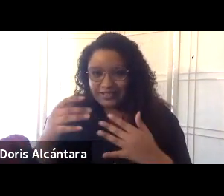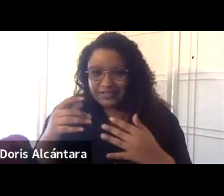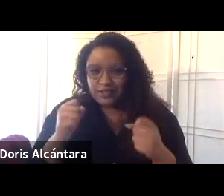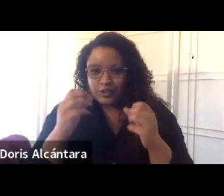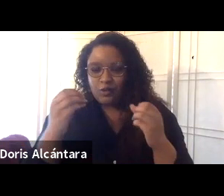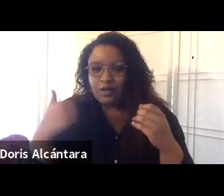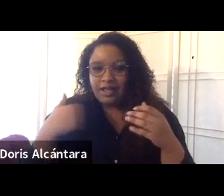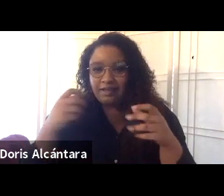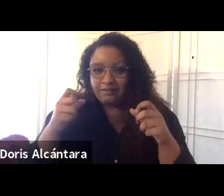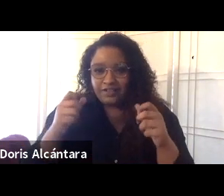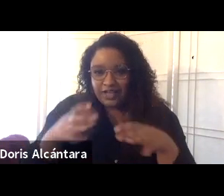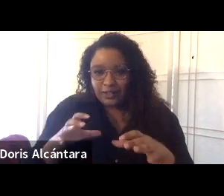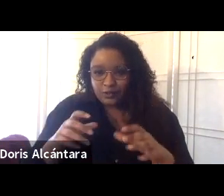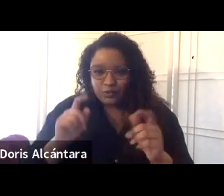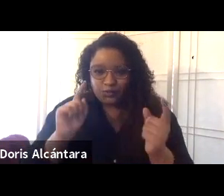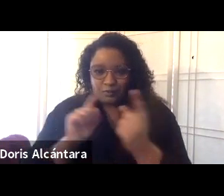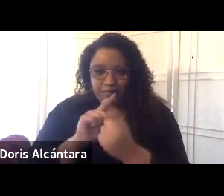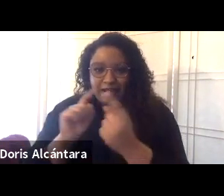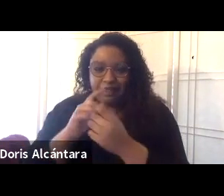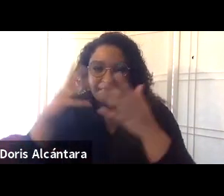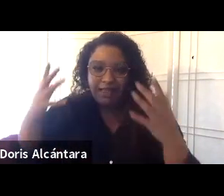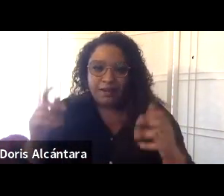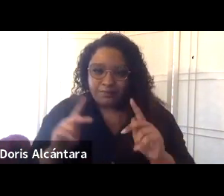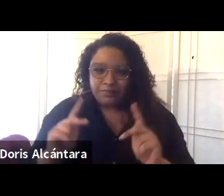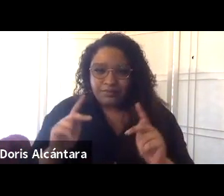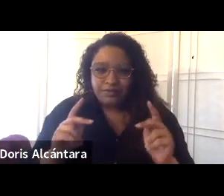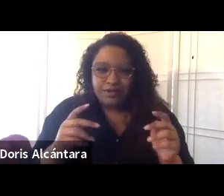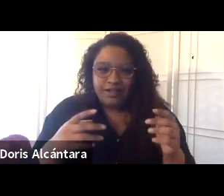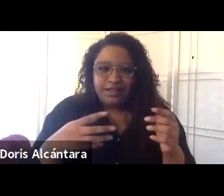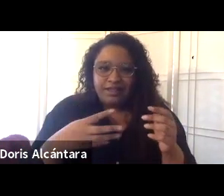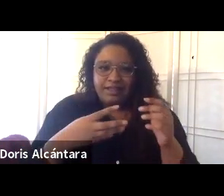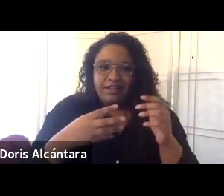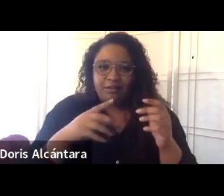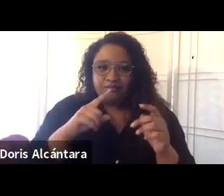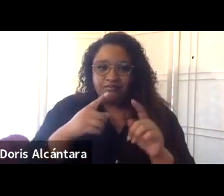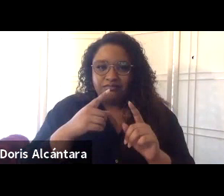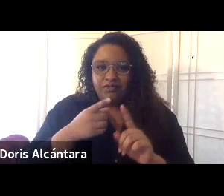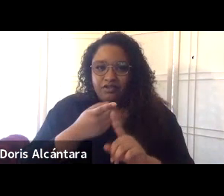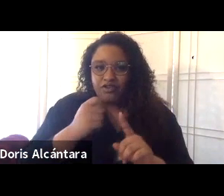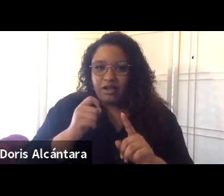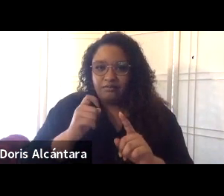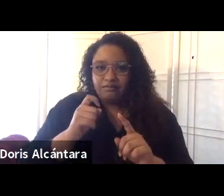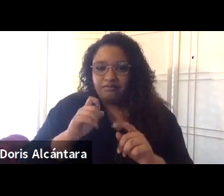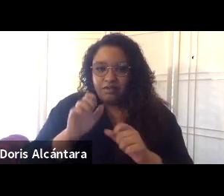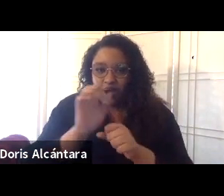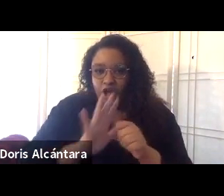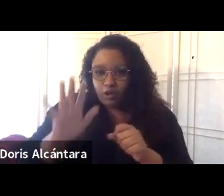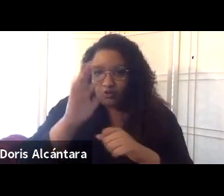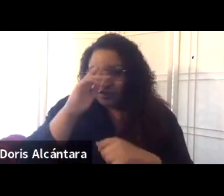I also had an opportunity to socialize with the deaf community. I had a chance to meet many members of the deaf community